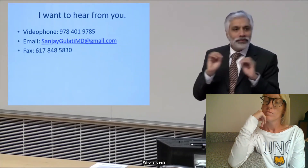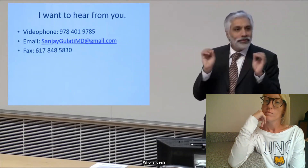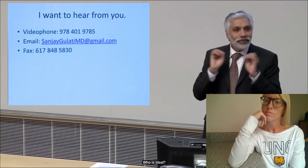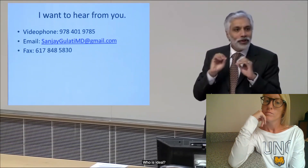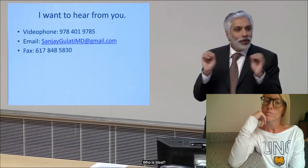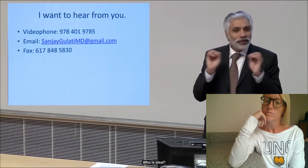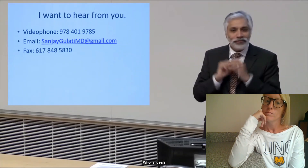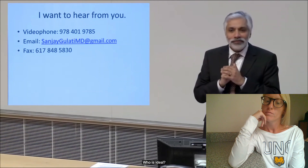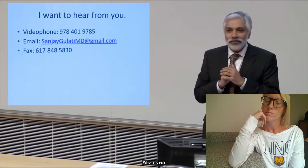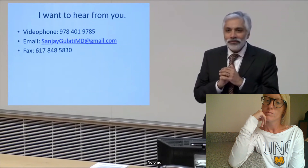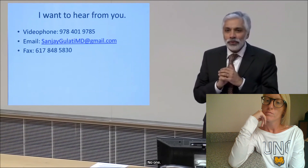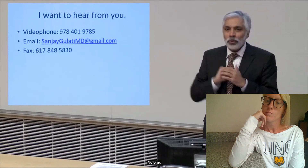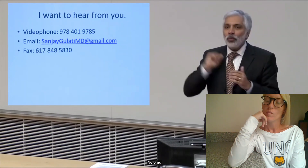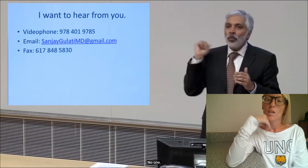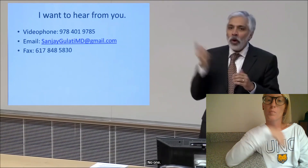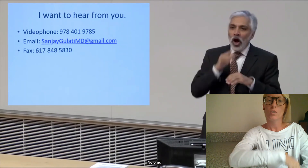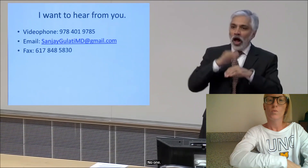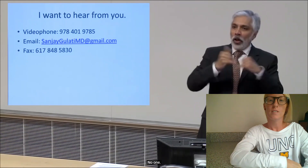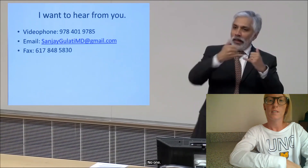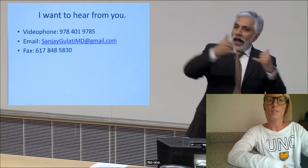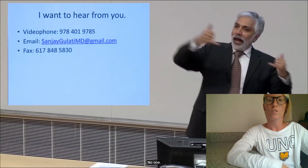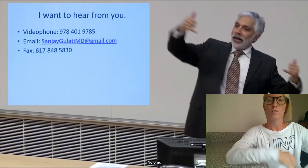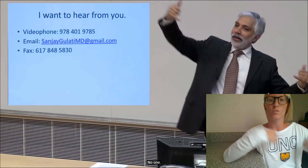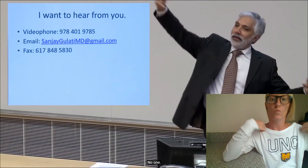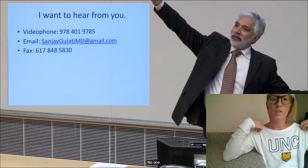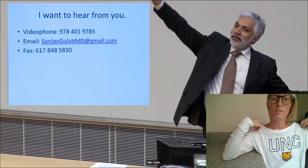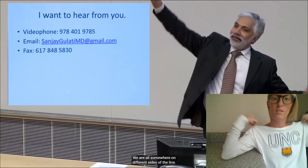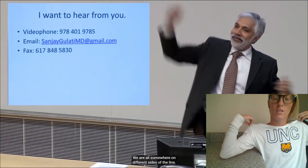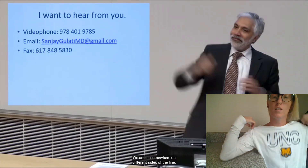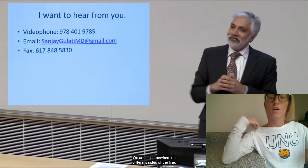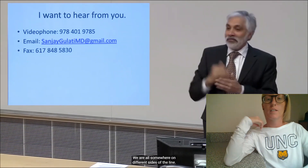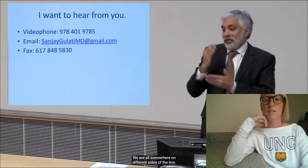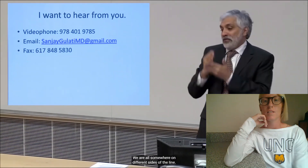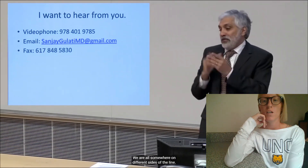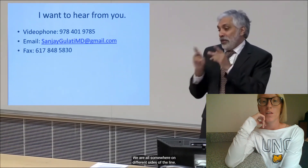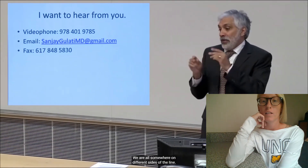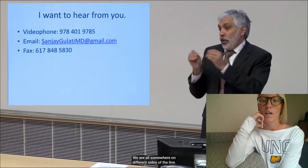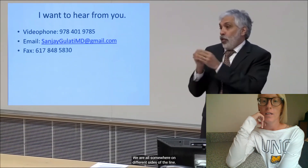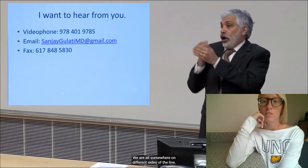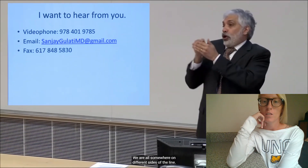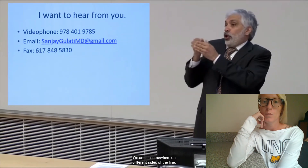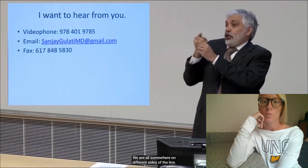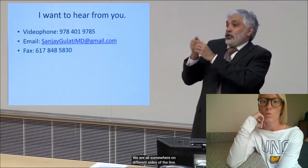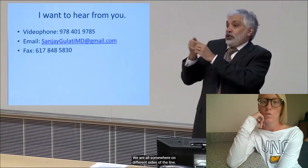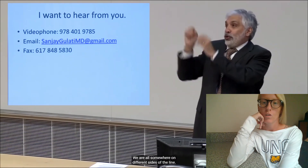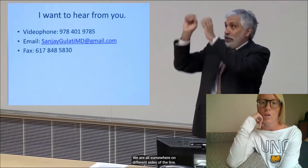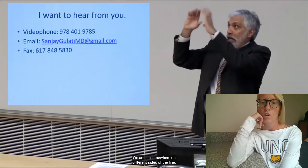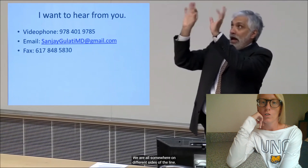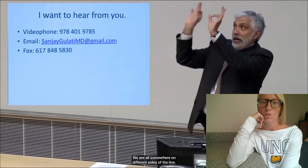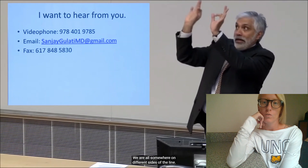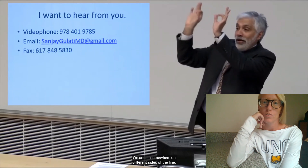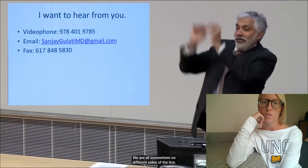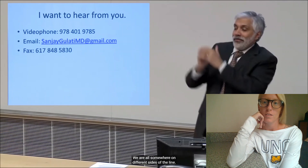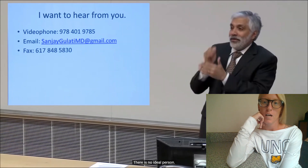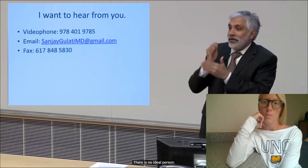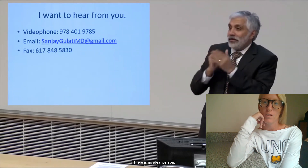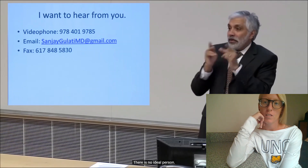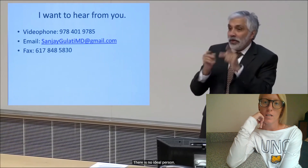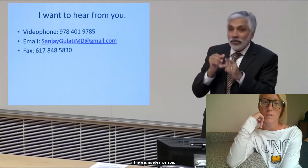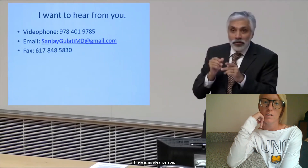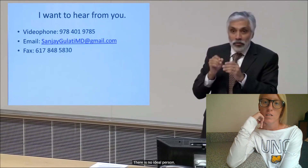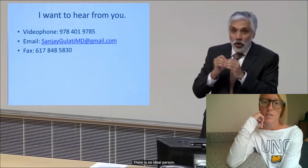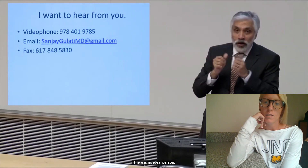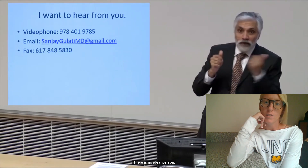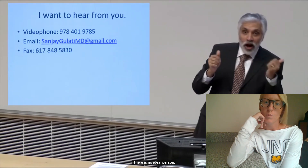Who is ideal? No one. But who is ideal? No one? We are all Again, somewhere on that line. on Some different people sides of the are close line. to the There is top.